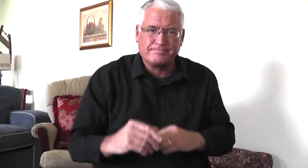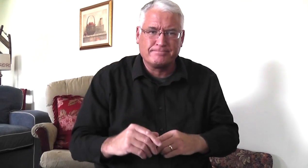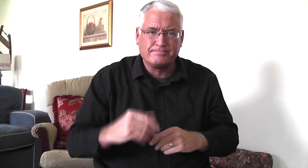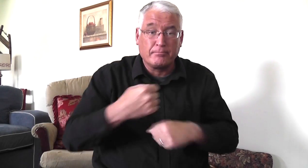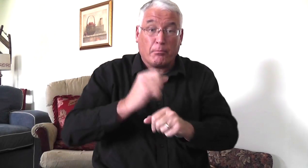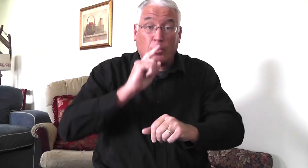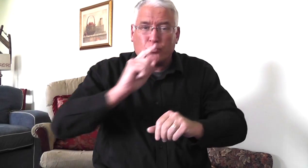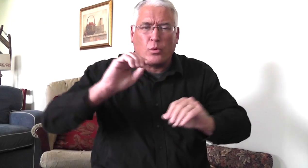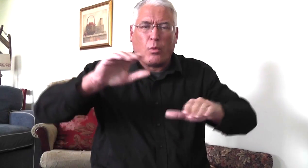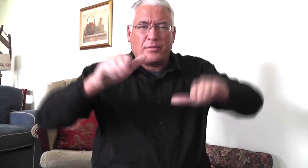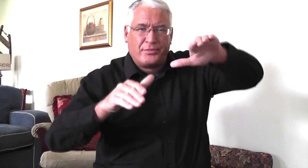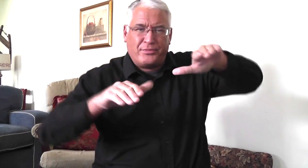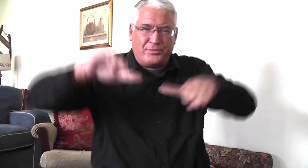They made the path straight.